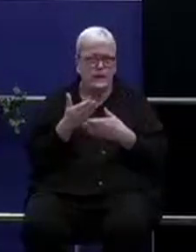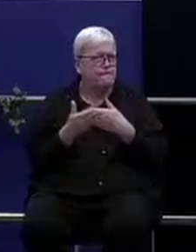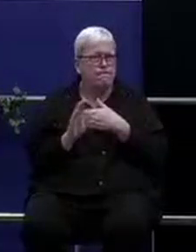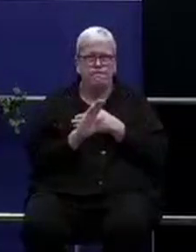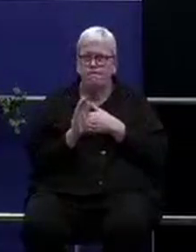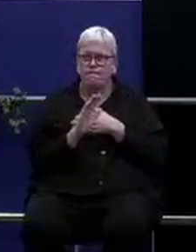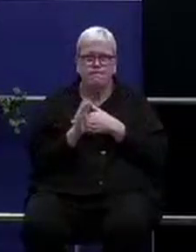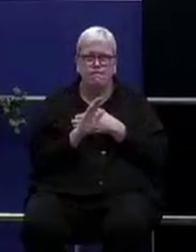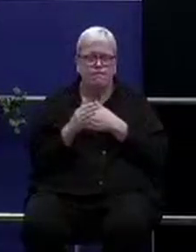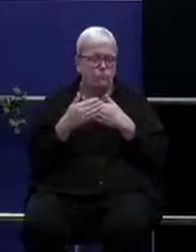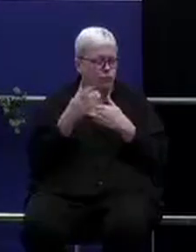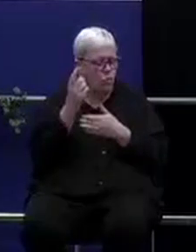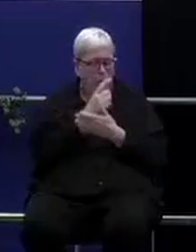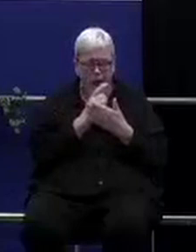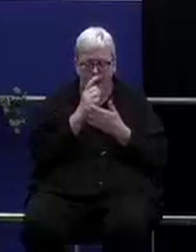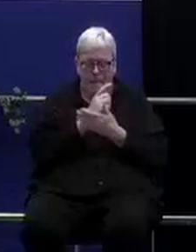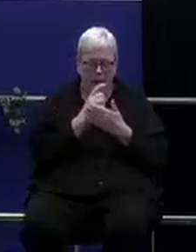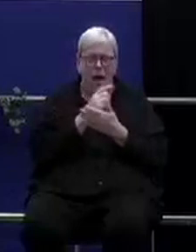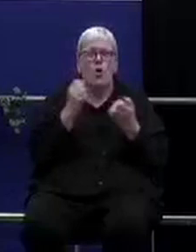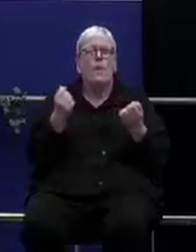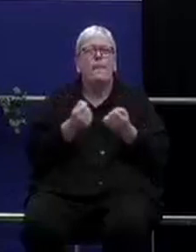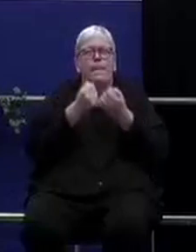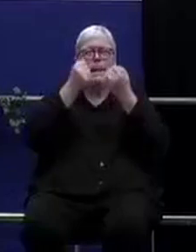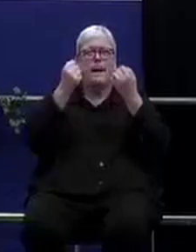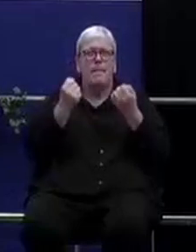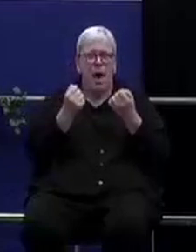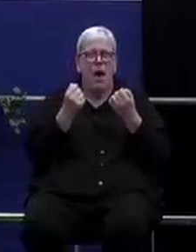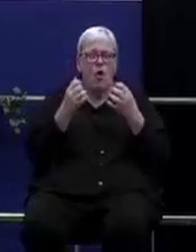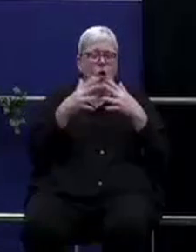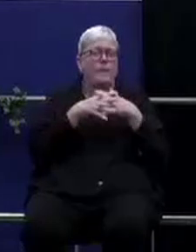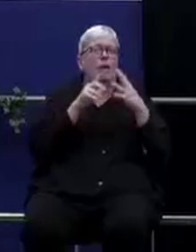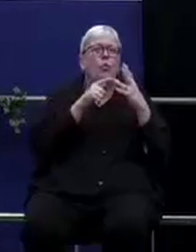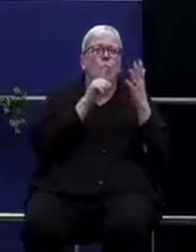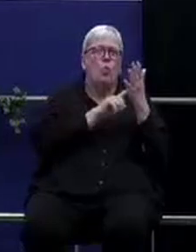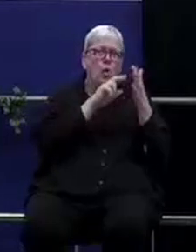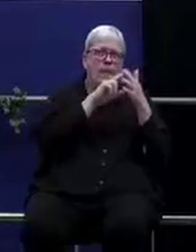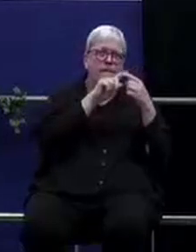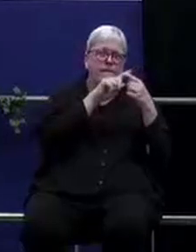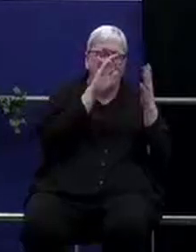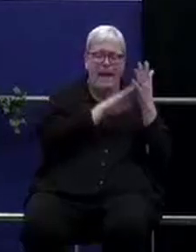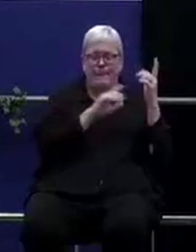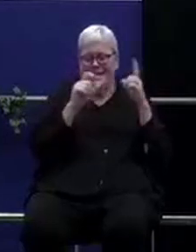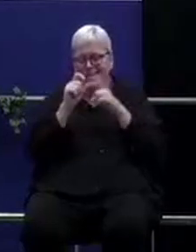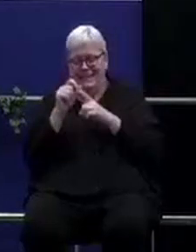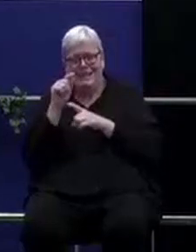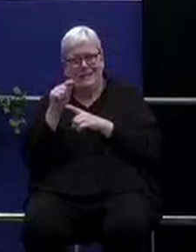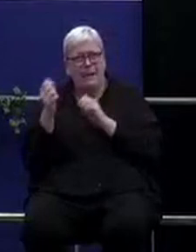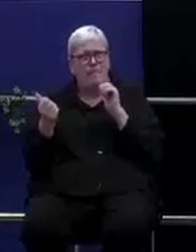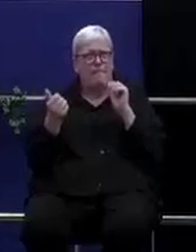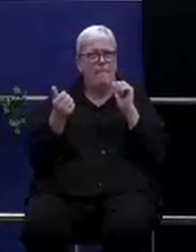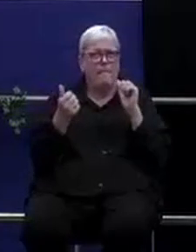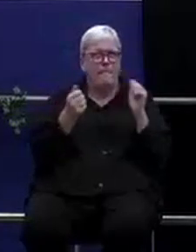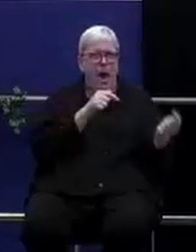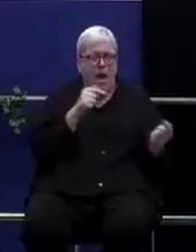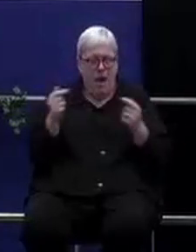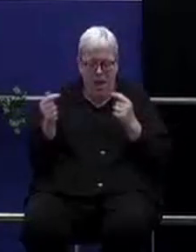And it was much more about actually the power between Wolfe and ND. I'm not much of a planner when